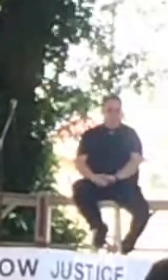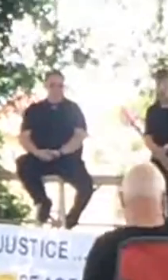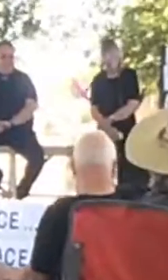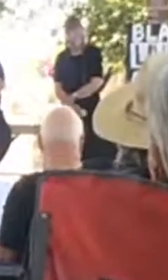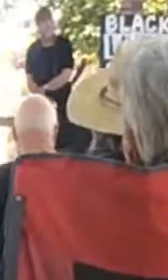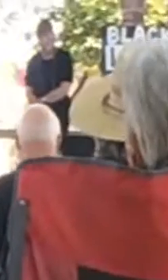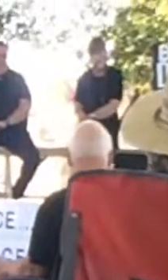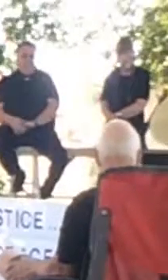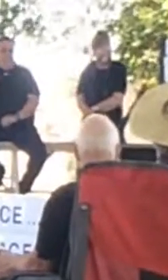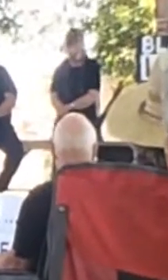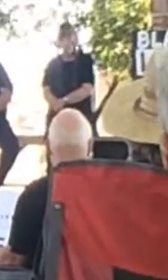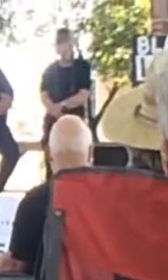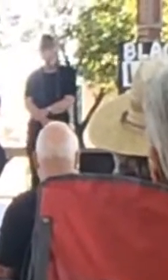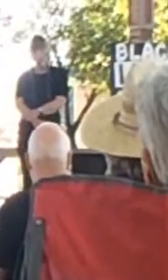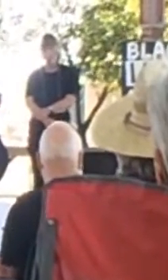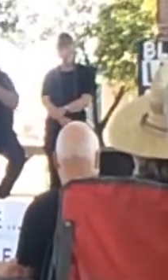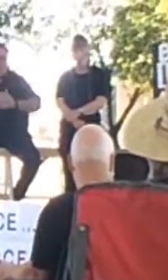Tom, listen to us, please.